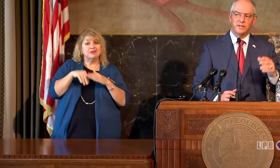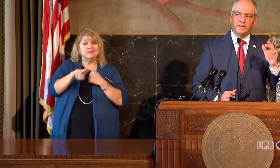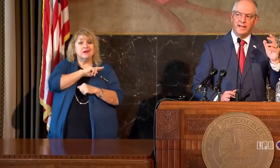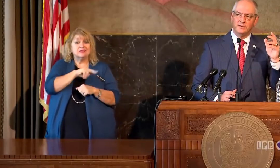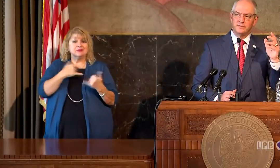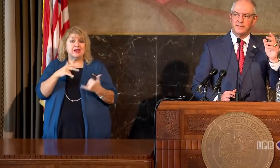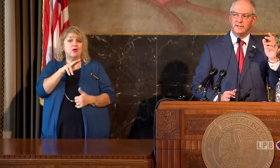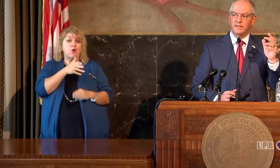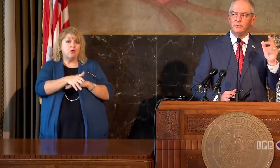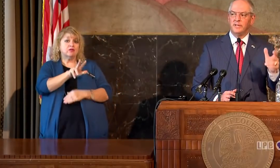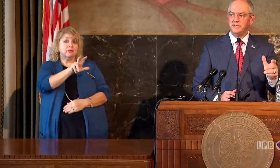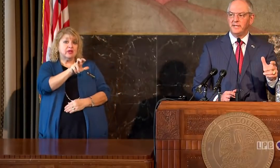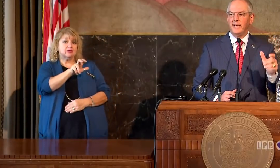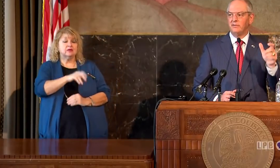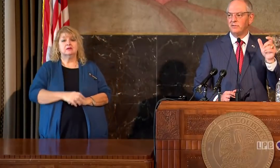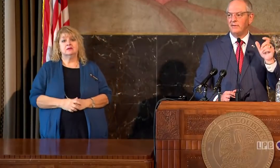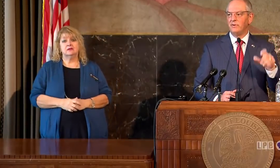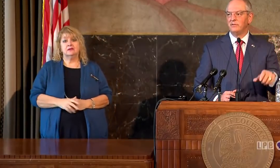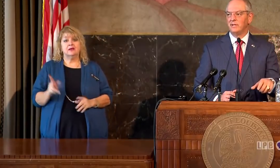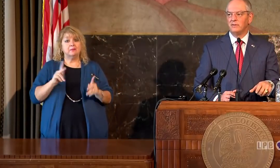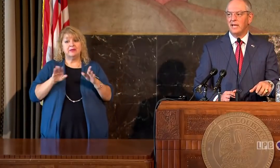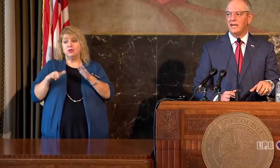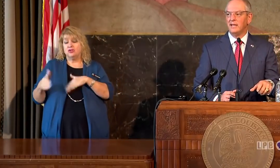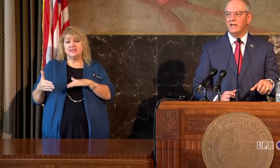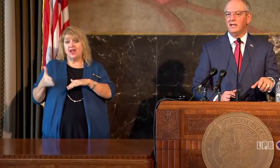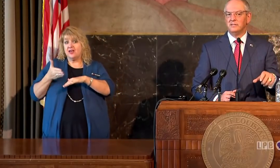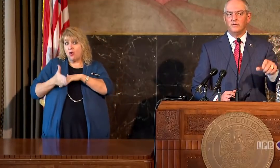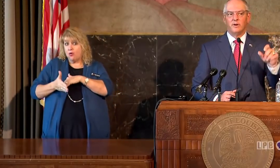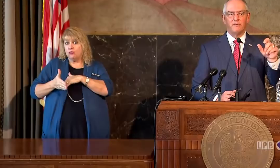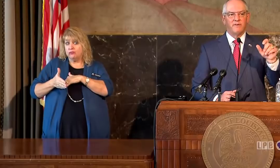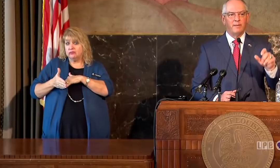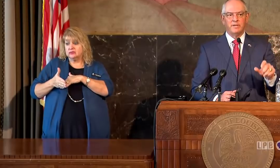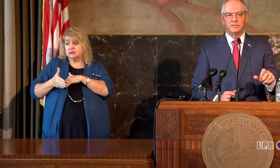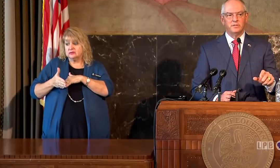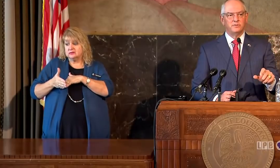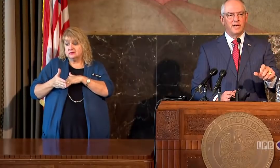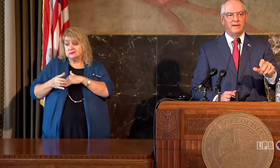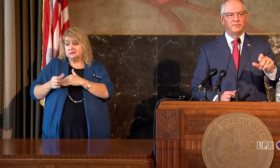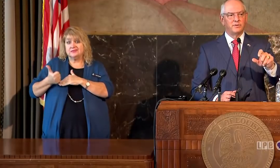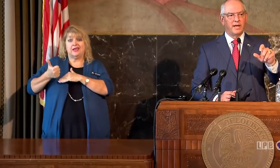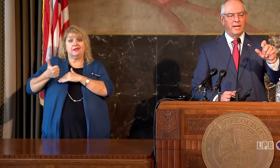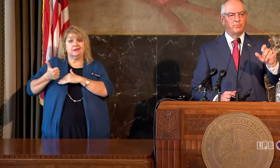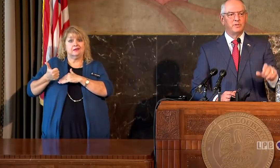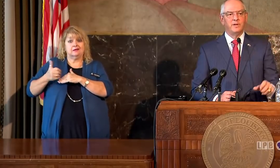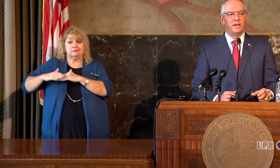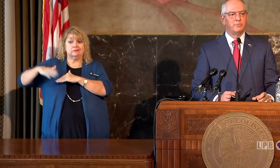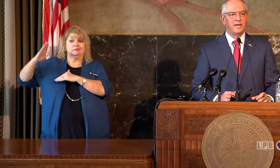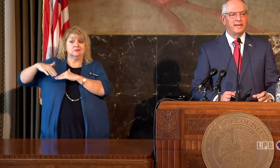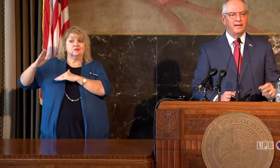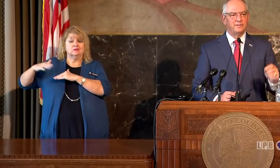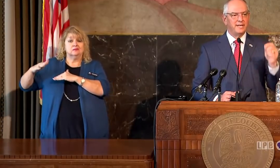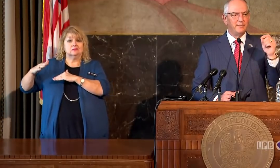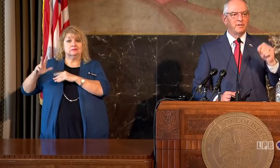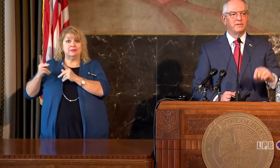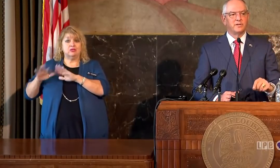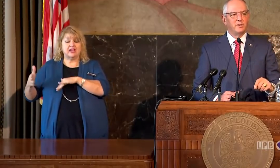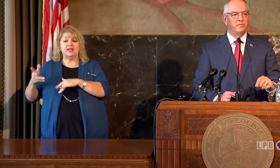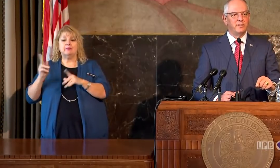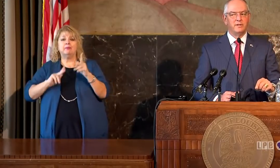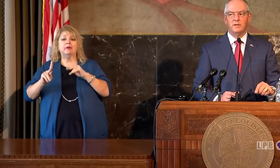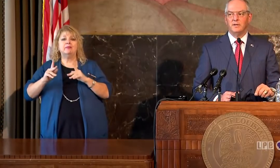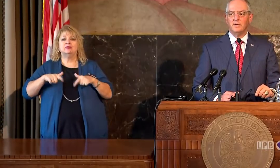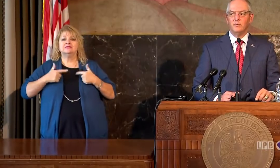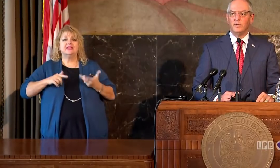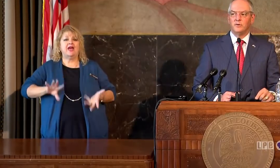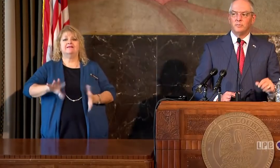We're still announcing double-digit deaths every single day. So there are families whose lives are absolutely upside down today because of